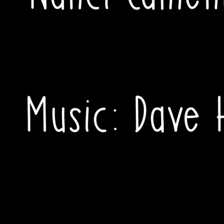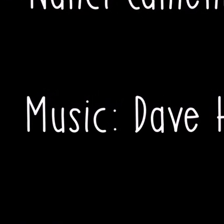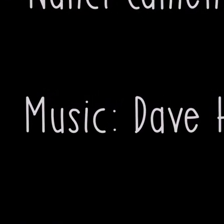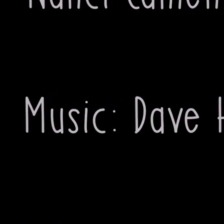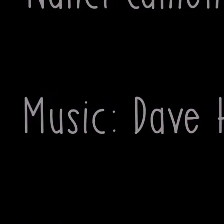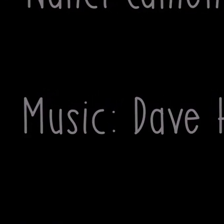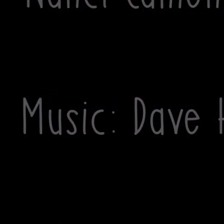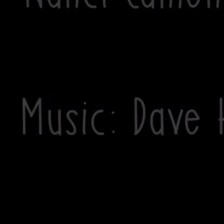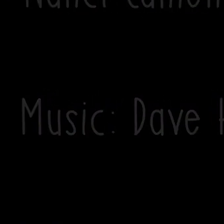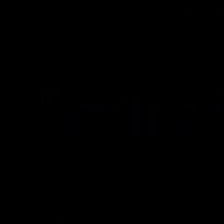For